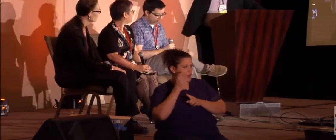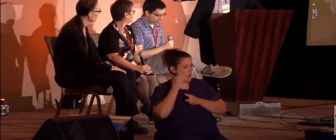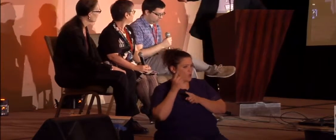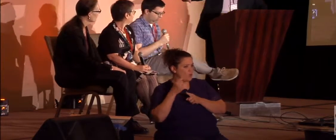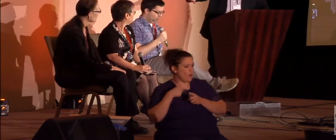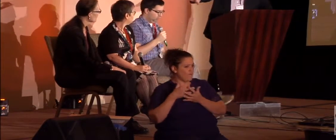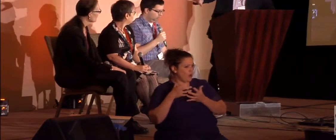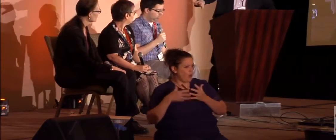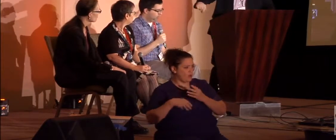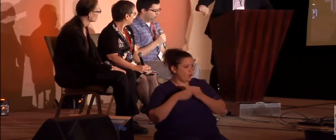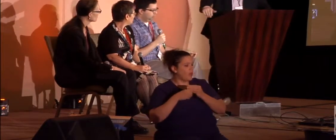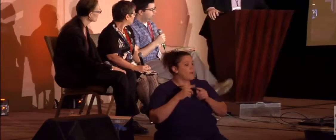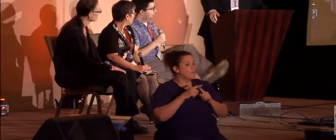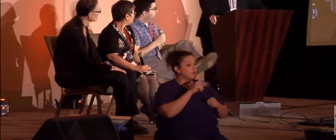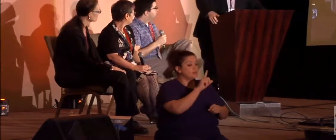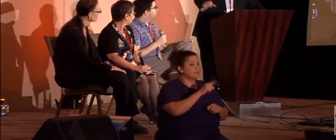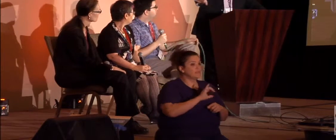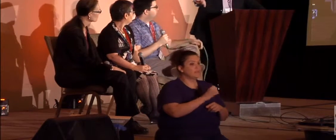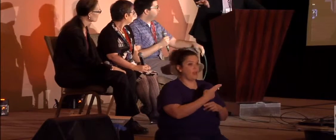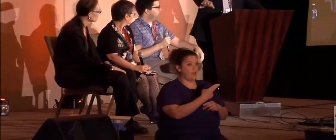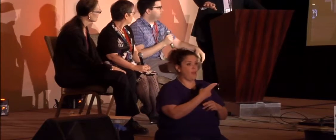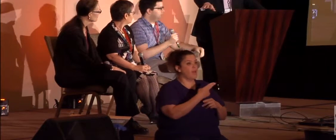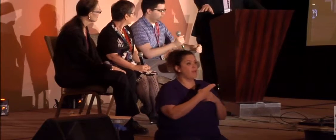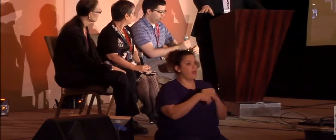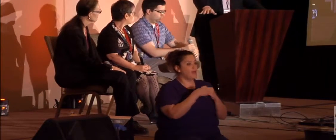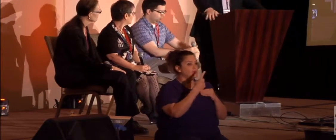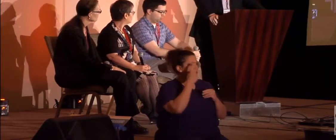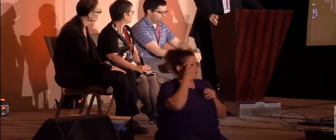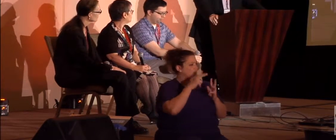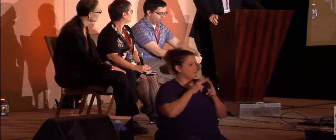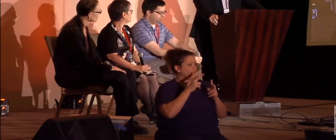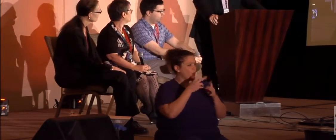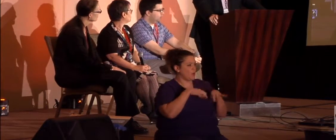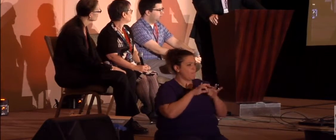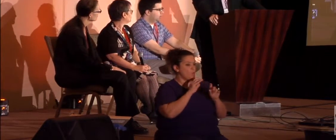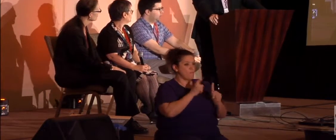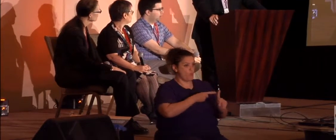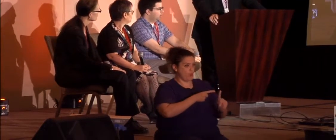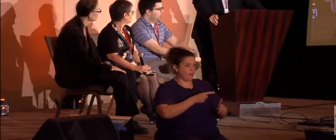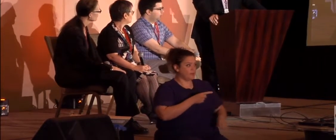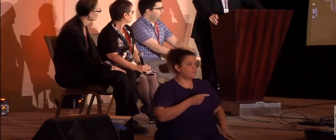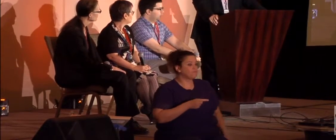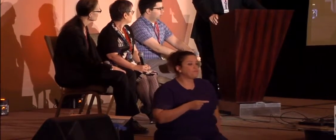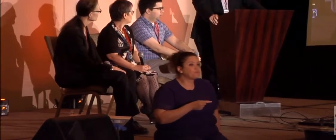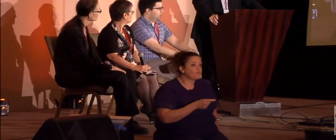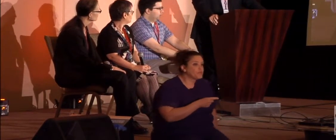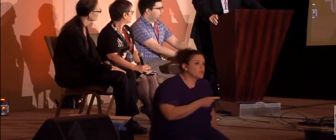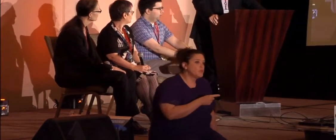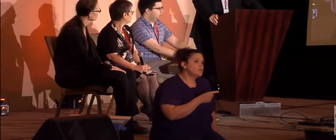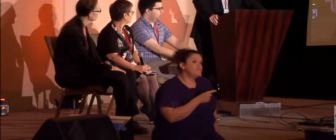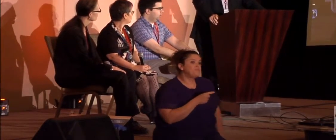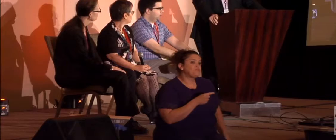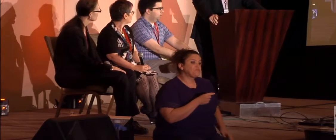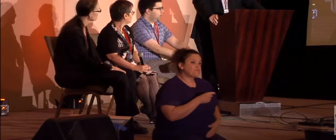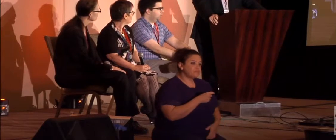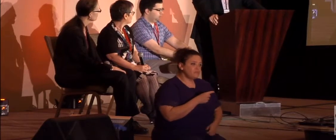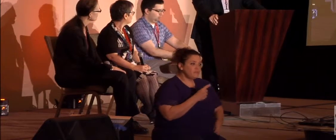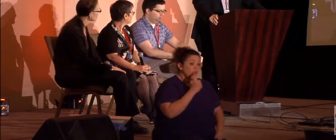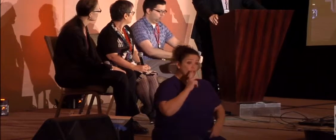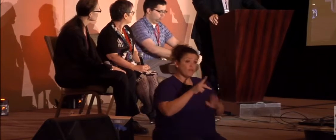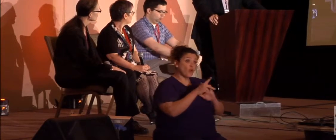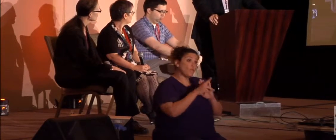So Zack touched on what I think is a really important point about this, that achieving sort of policy